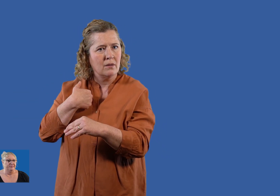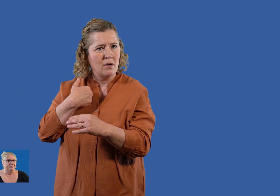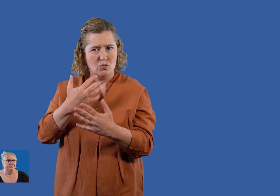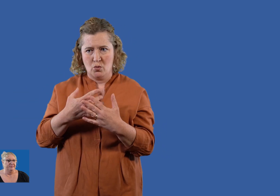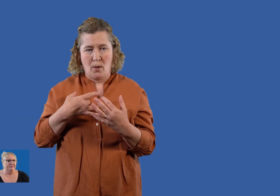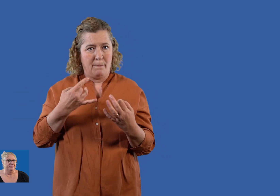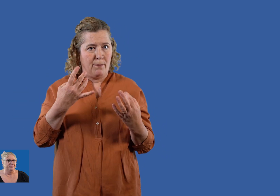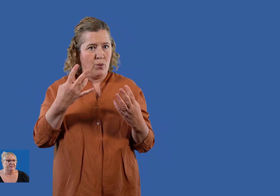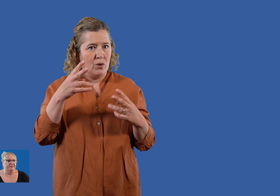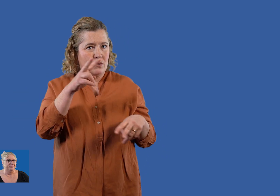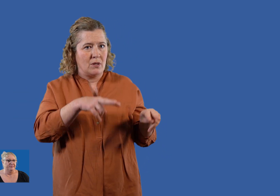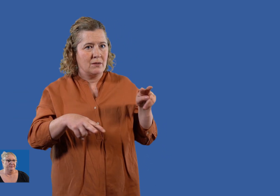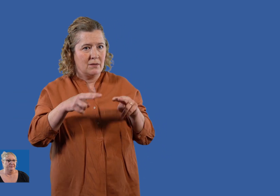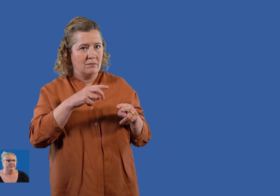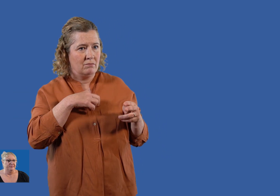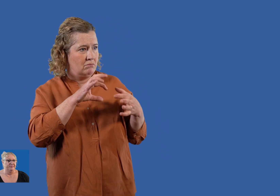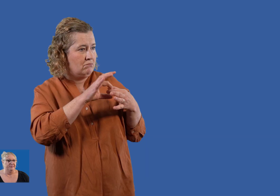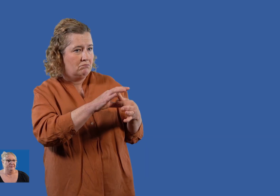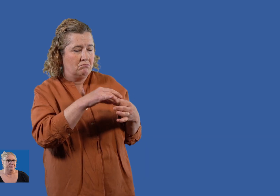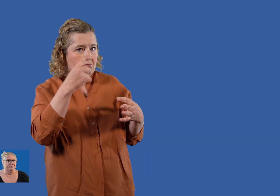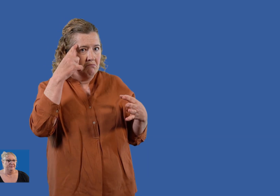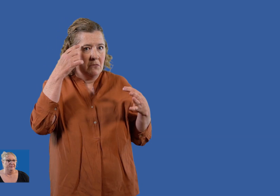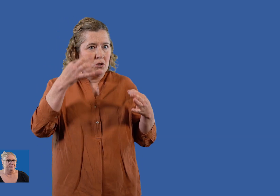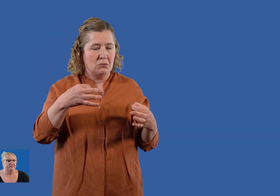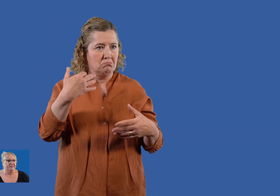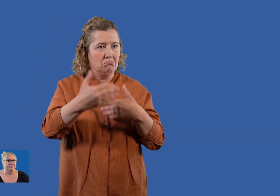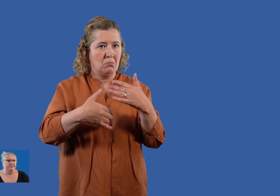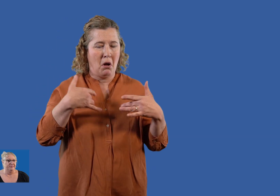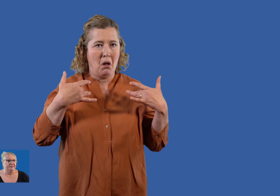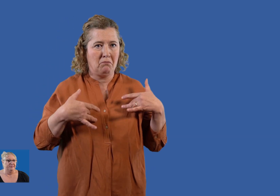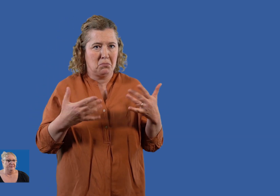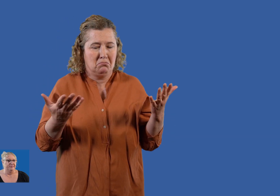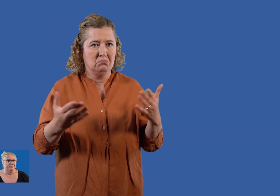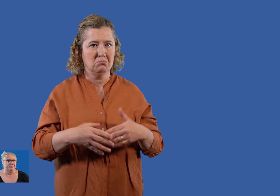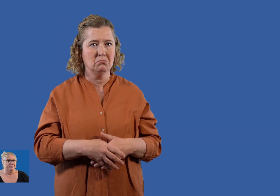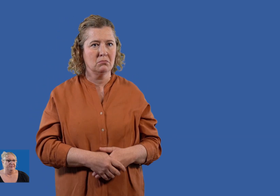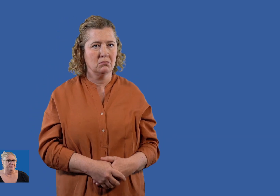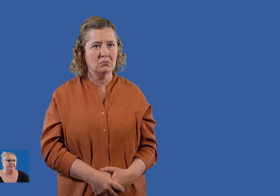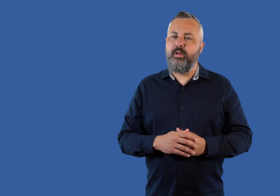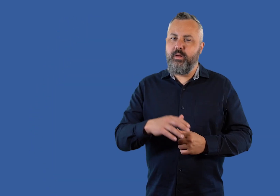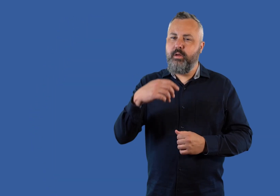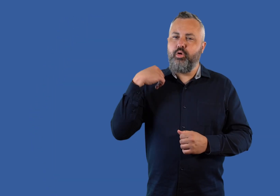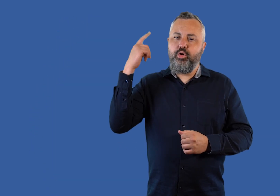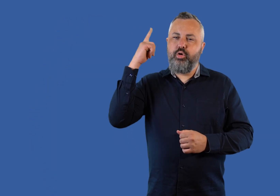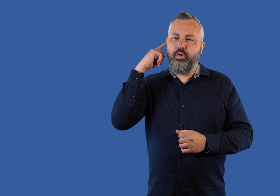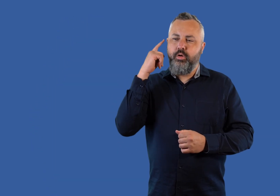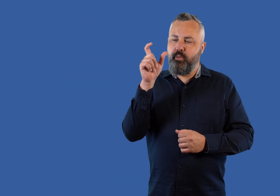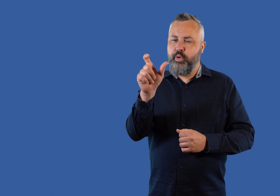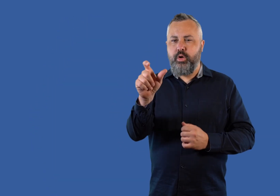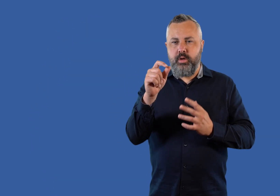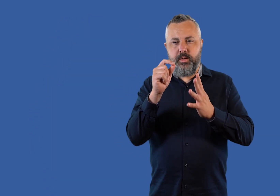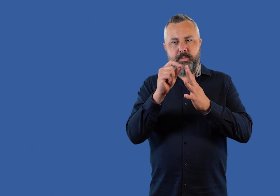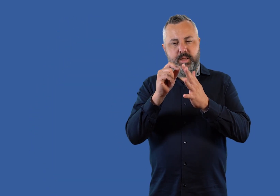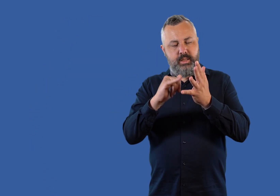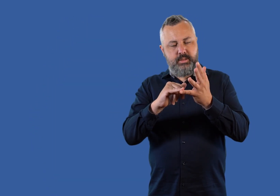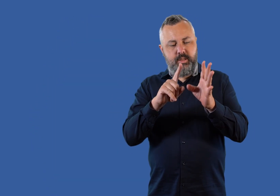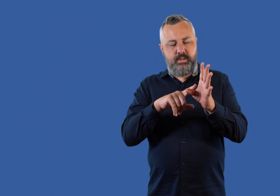A lack of insight or judgment and can make poor decisions in their life. I've heard the term